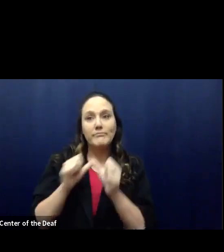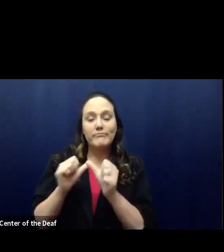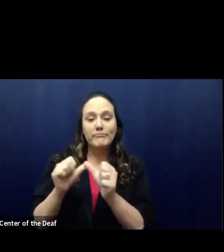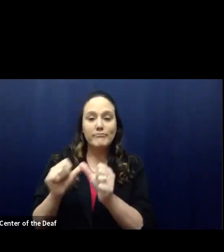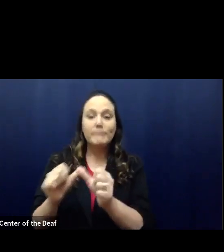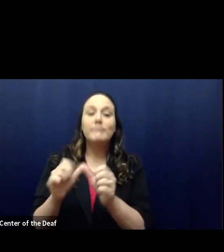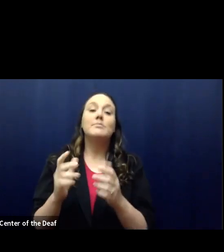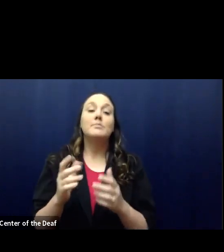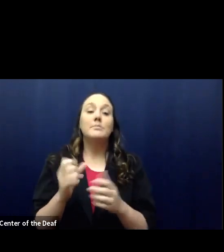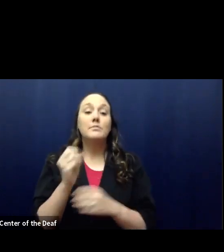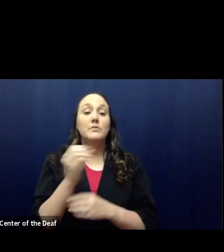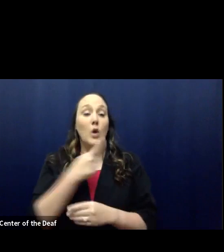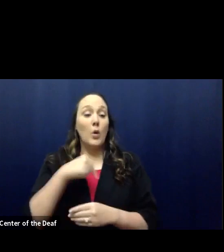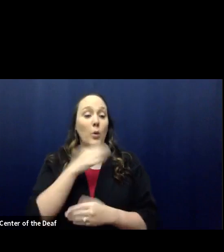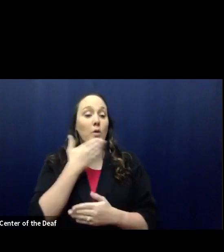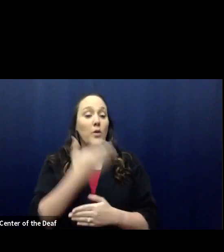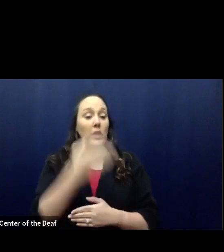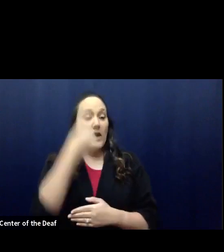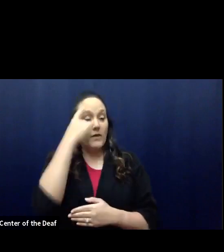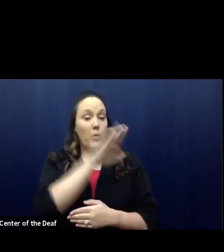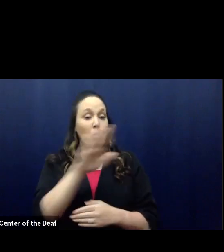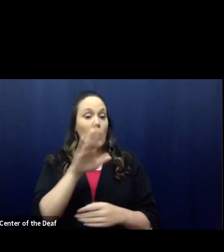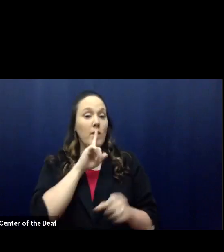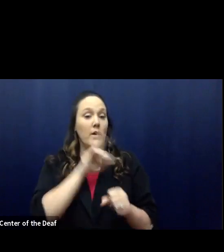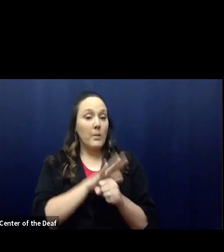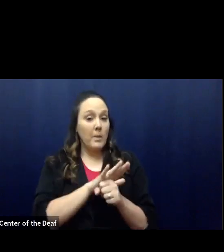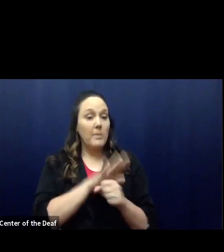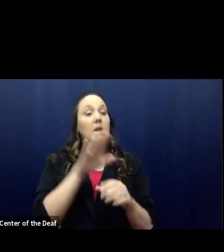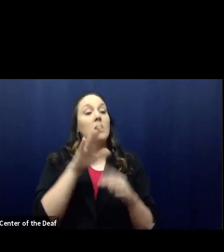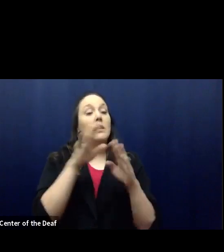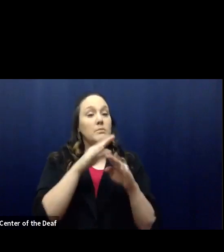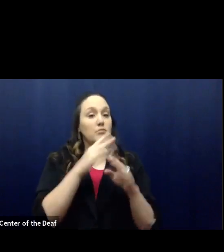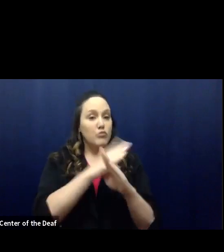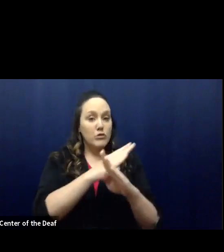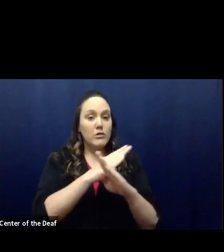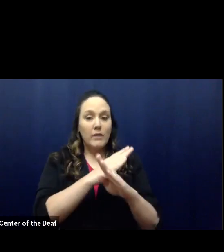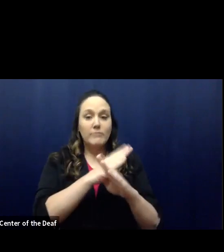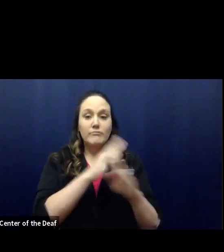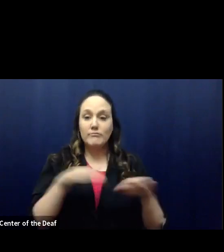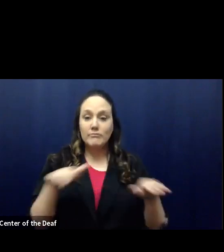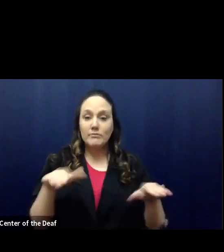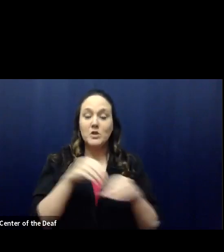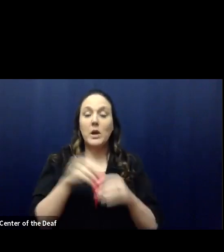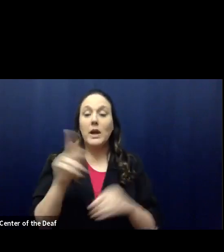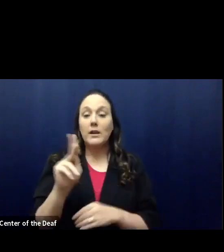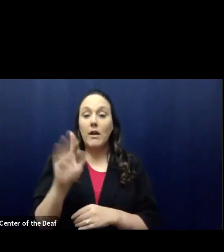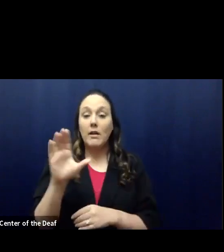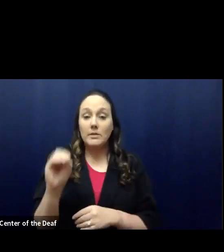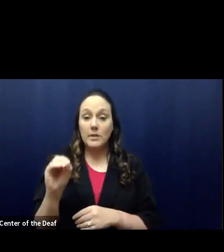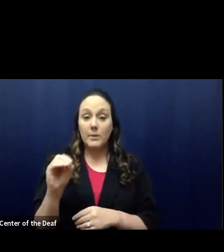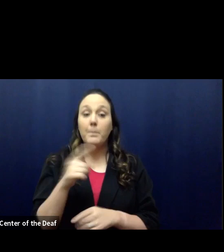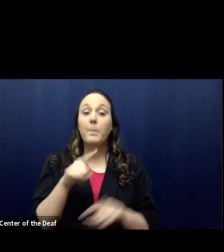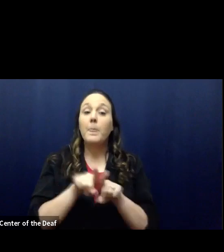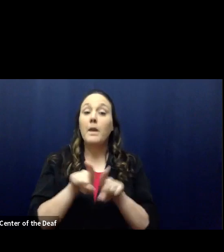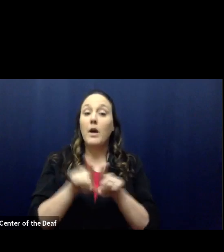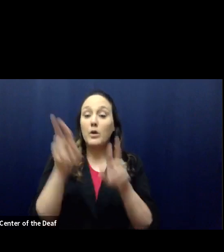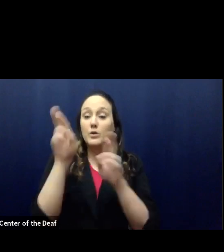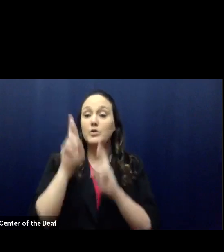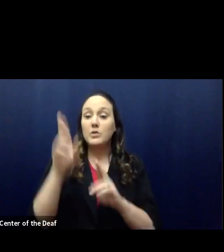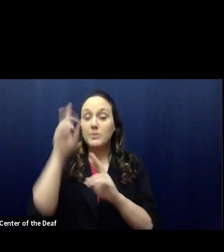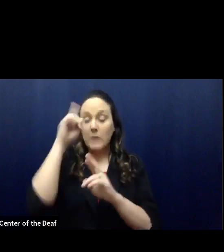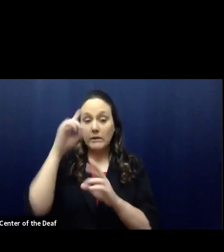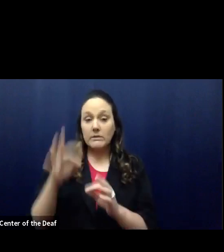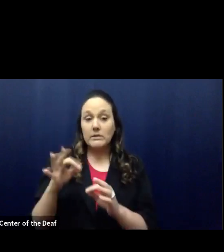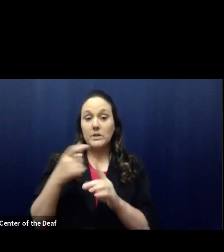for their commitment to keeping the children in Knox County safe and entertained. We also respect the decisions that some summer camps and child